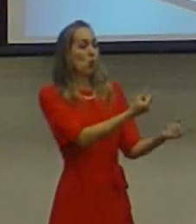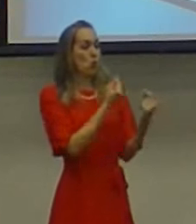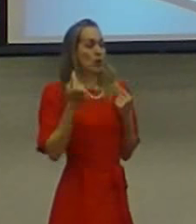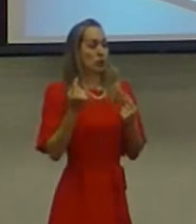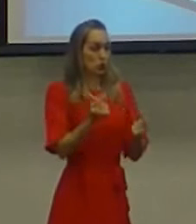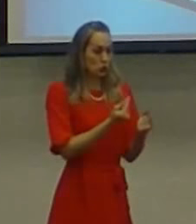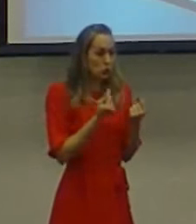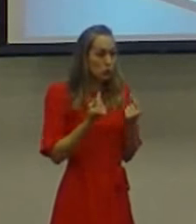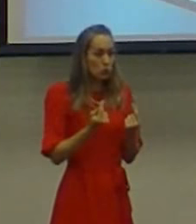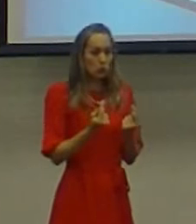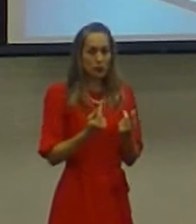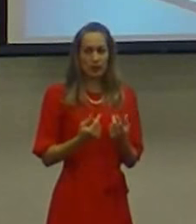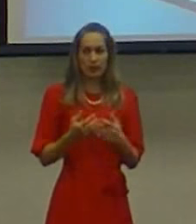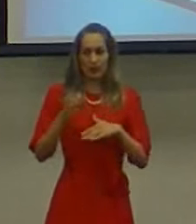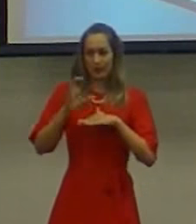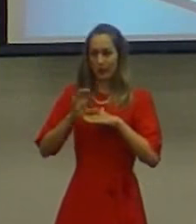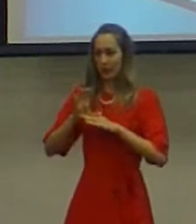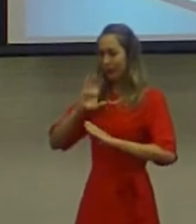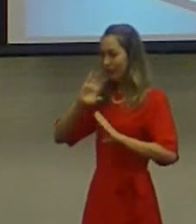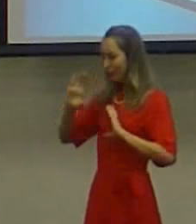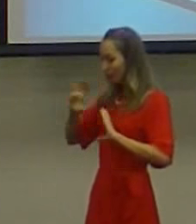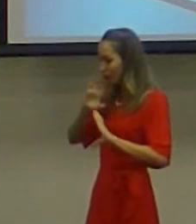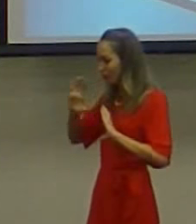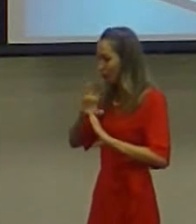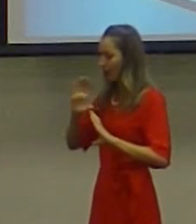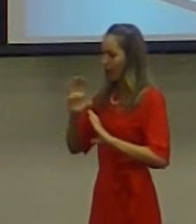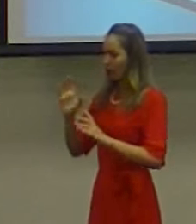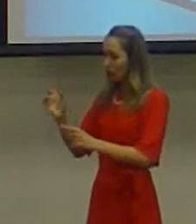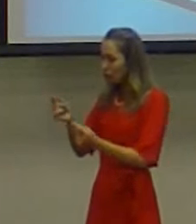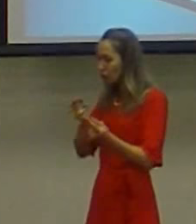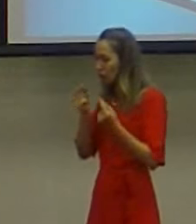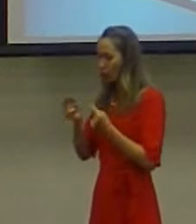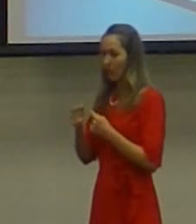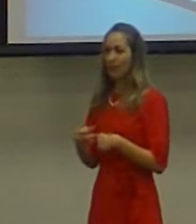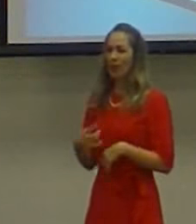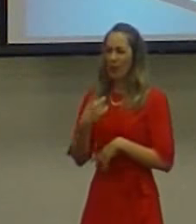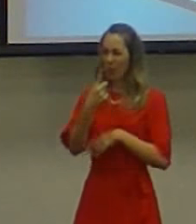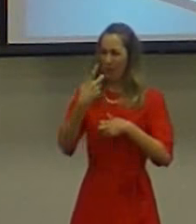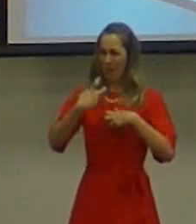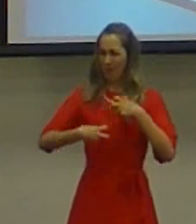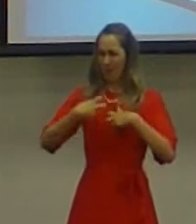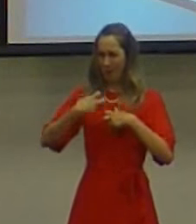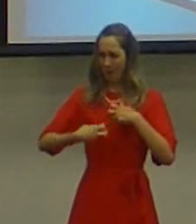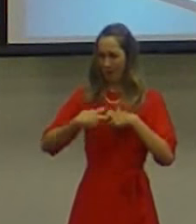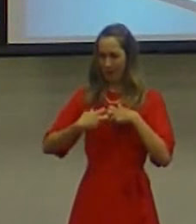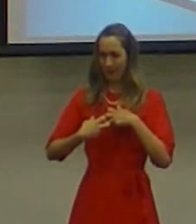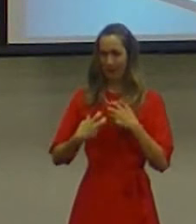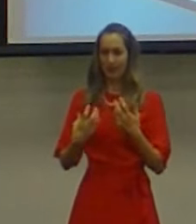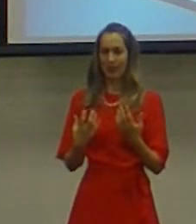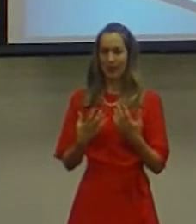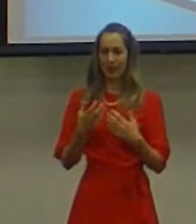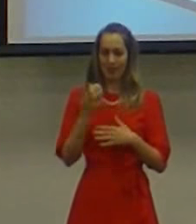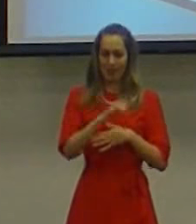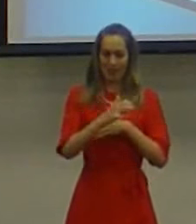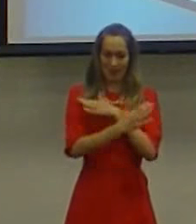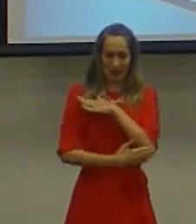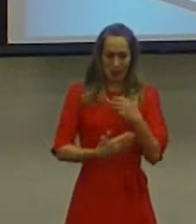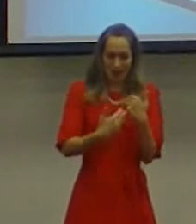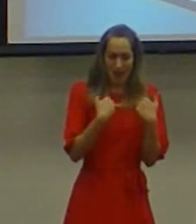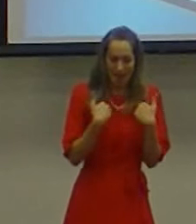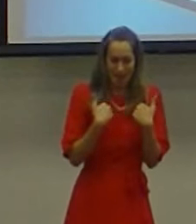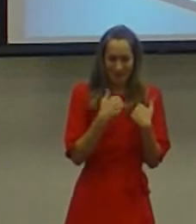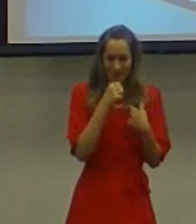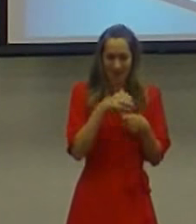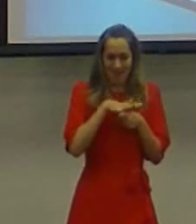was communicating to us, and one of the problems it had in Belize was a lack of male leadership, a lack of leadership in the